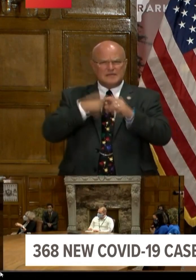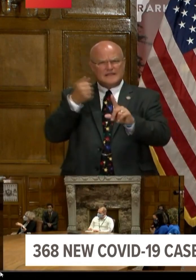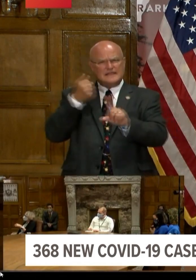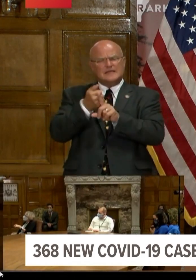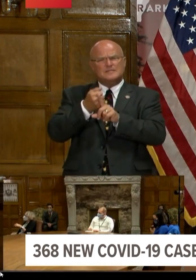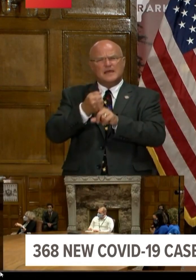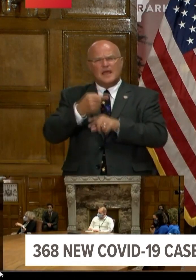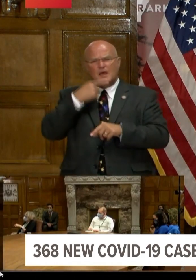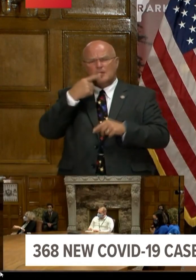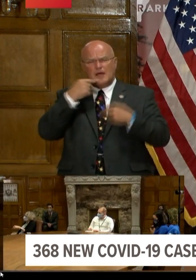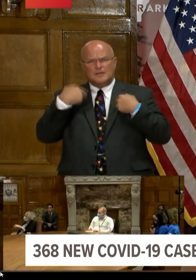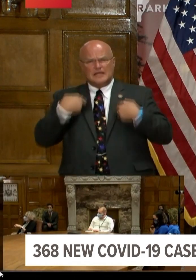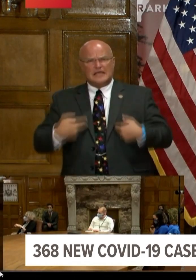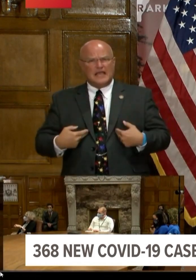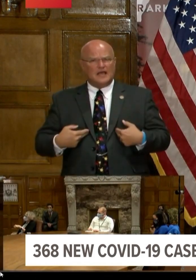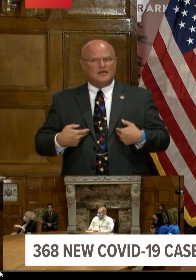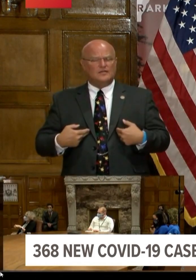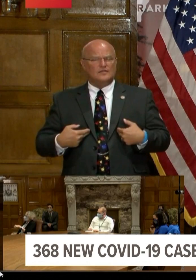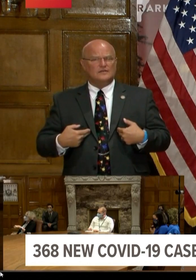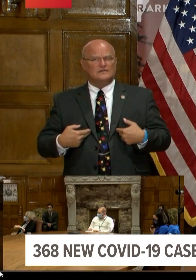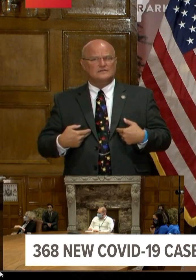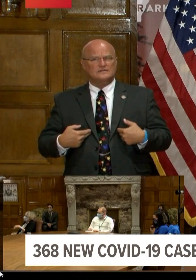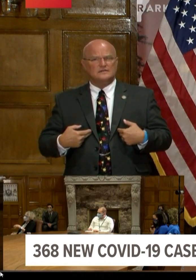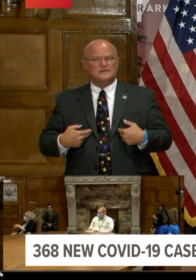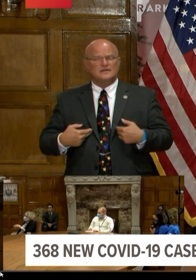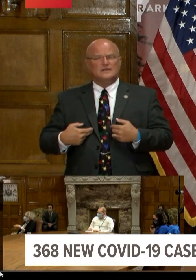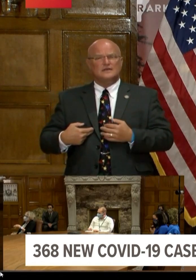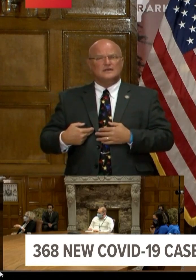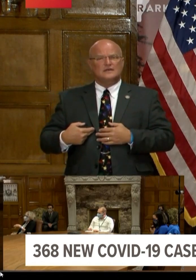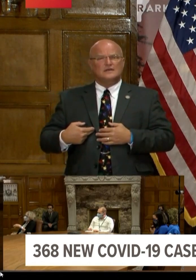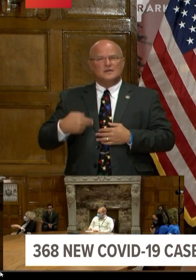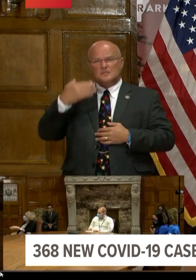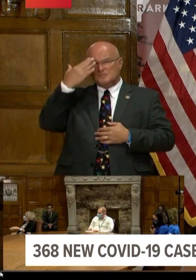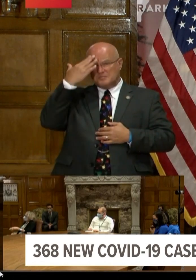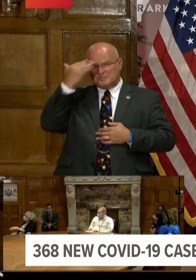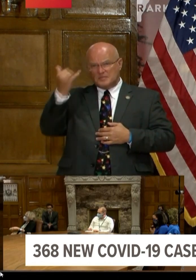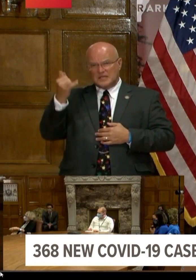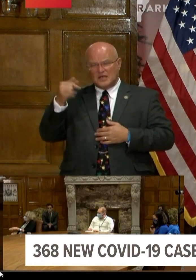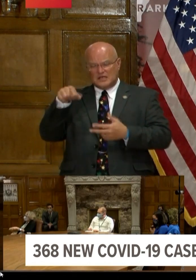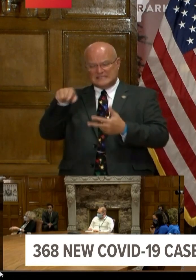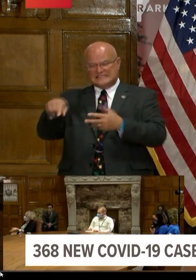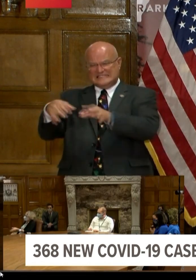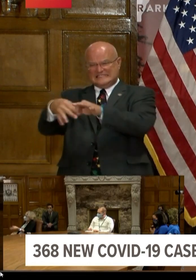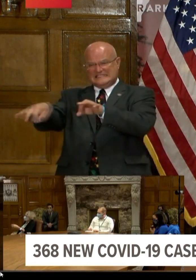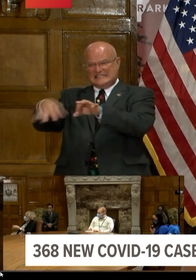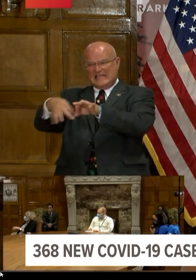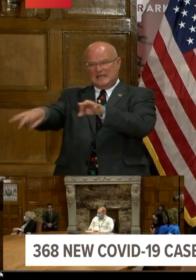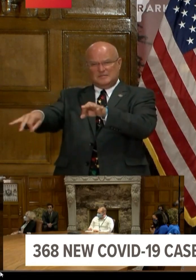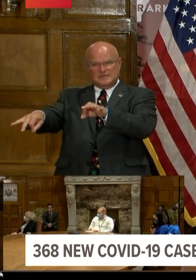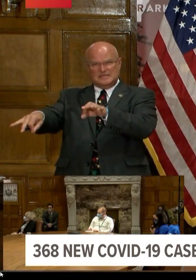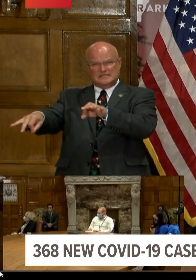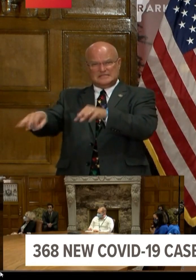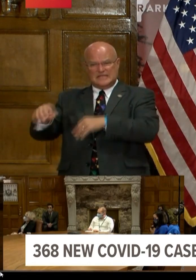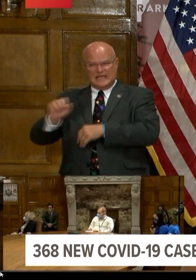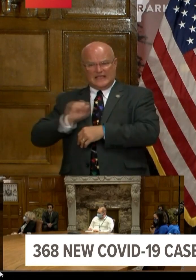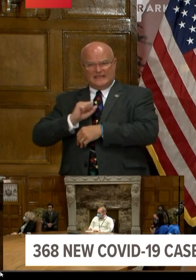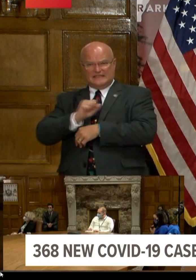on public health because of these statements and this sort of campaign by the Senate?